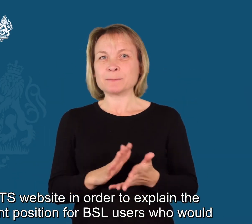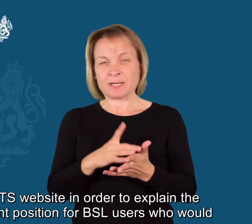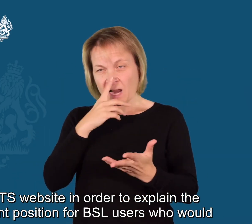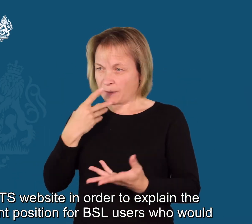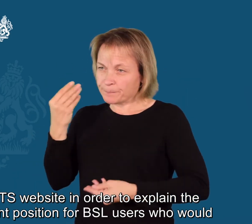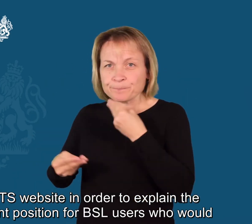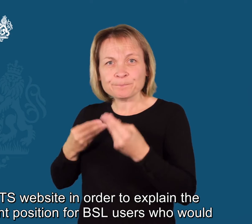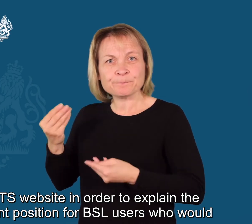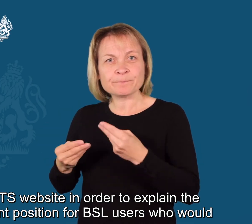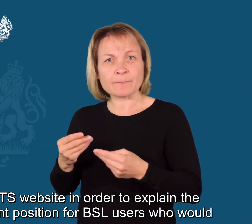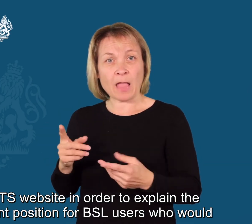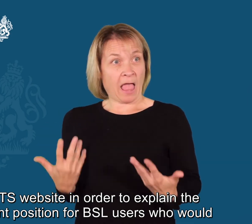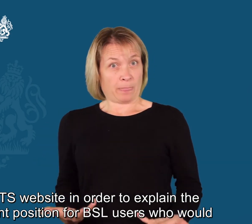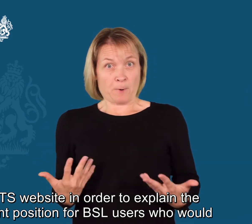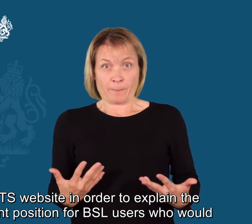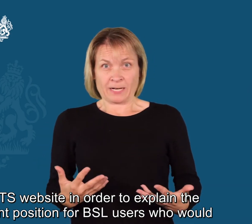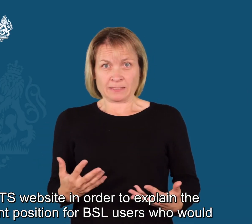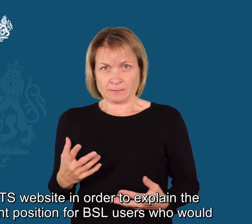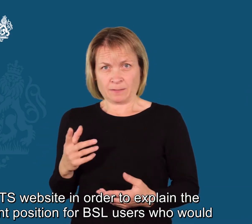for BSL users who would wish to serve as jurors.